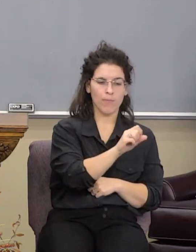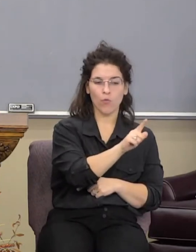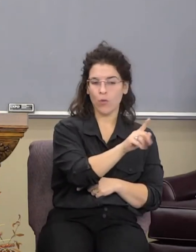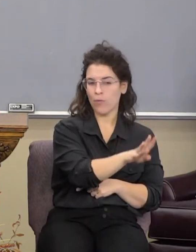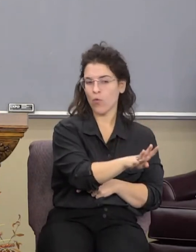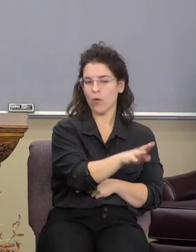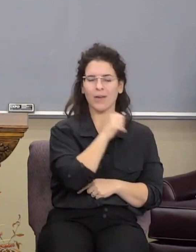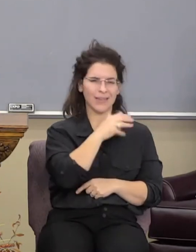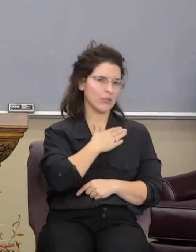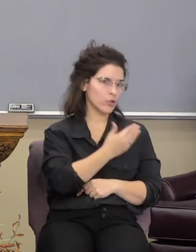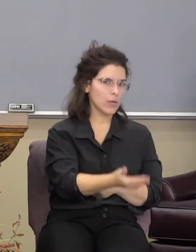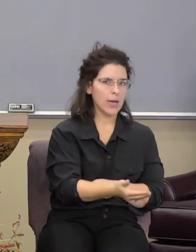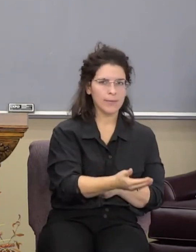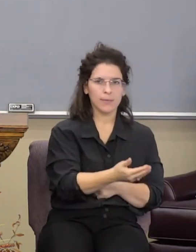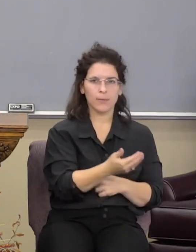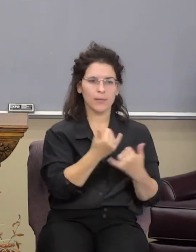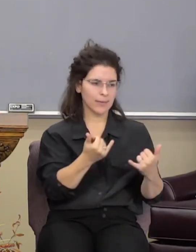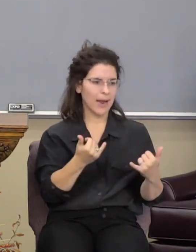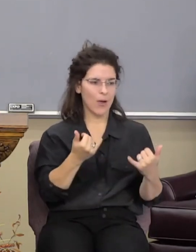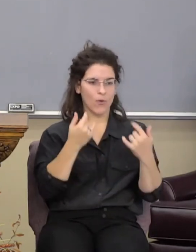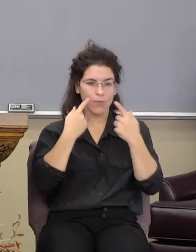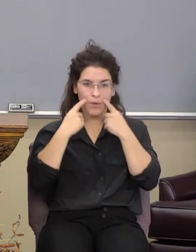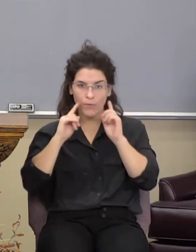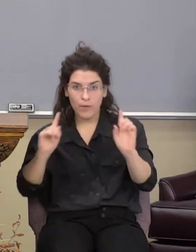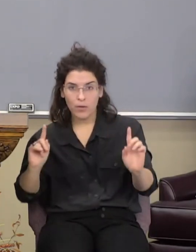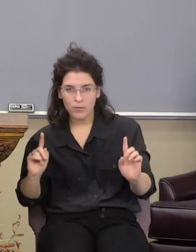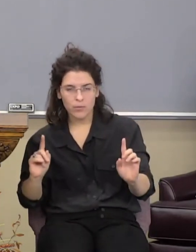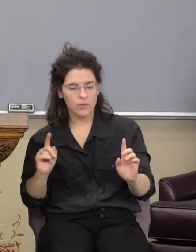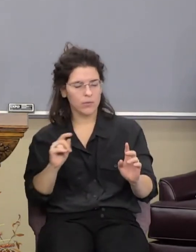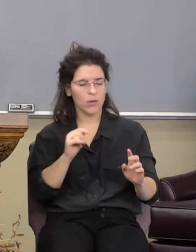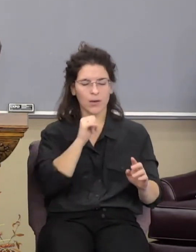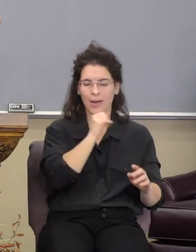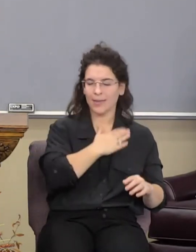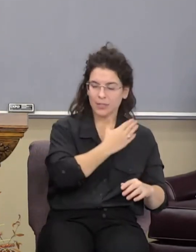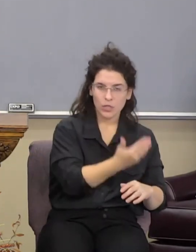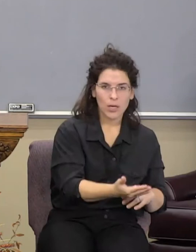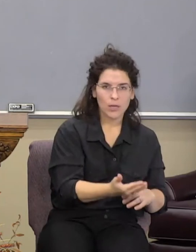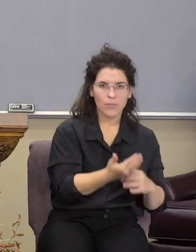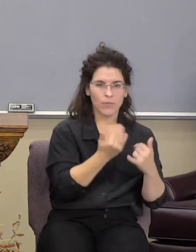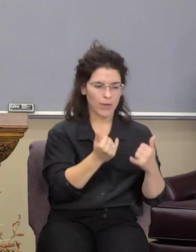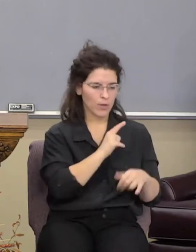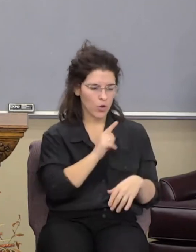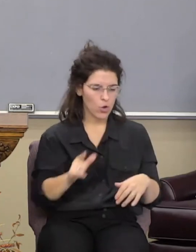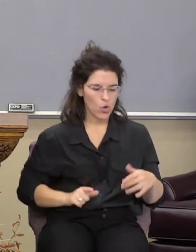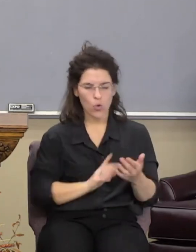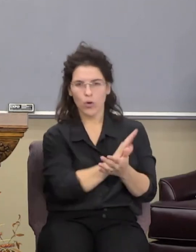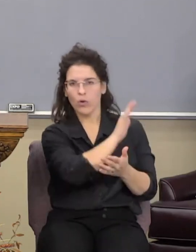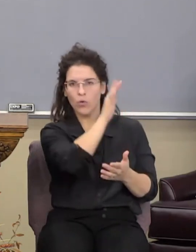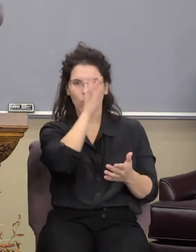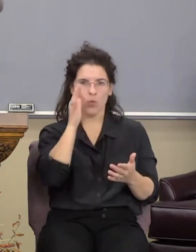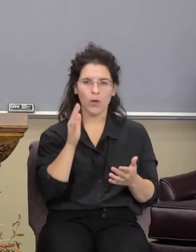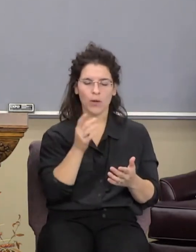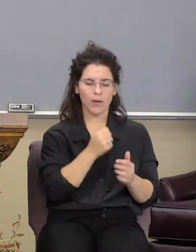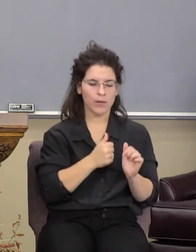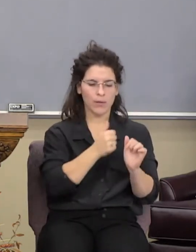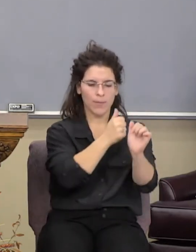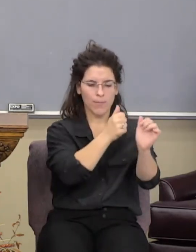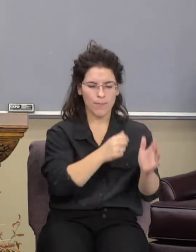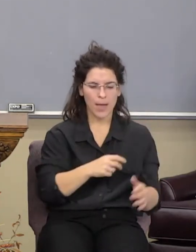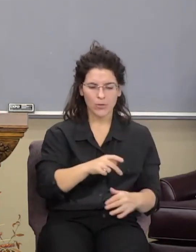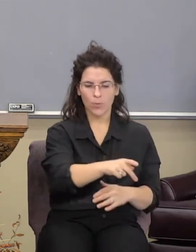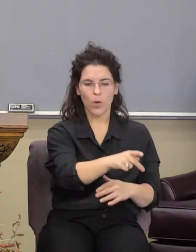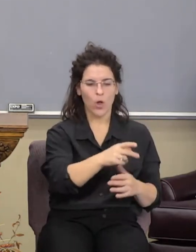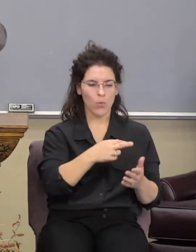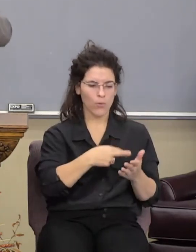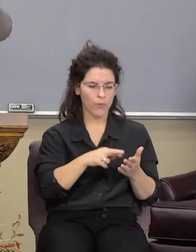to suggest it's now fulfilled, not to suggest that the Lord of glory, as the Apostle Paul refers to